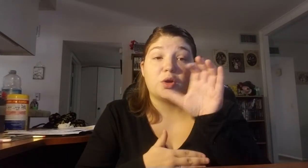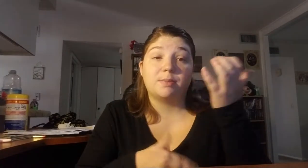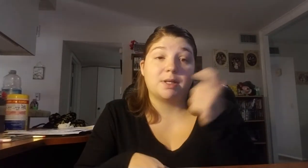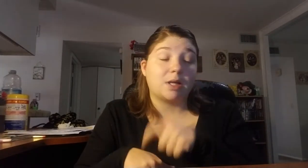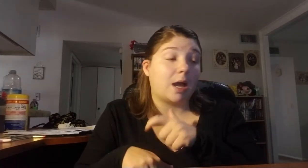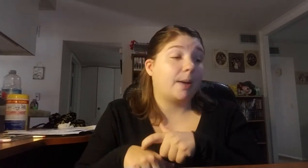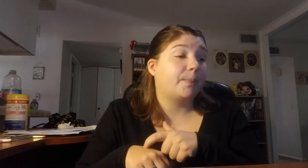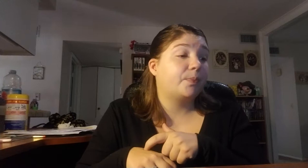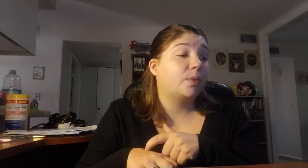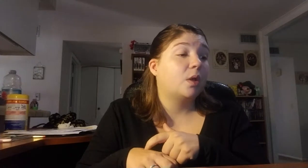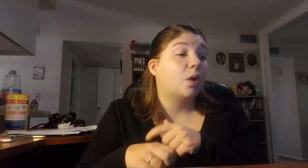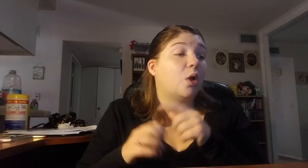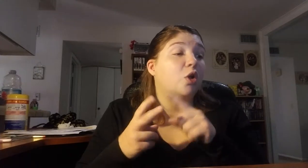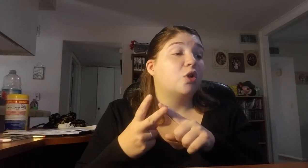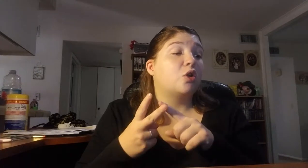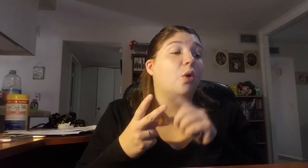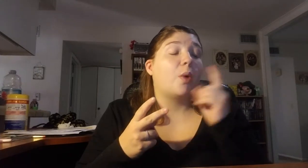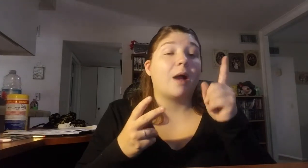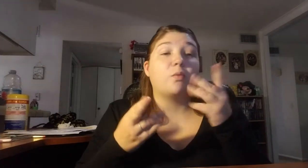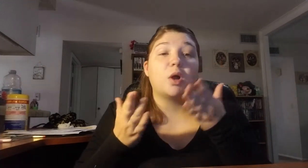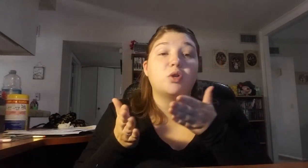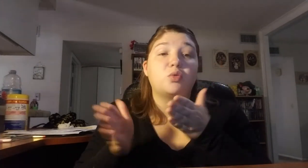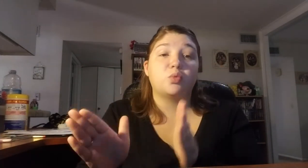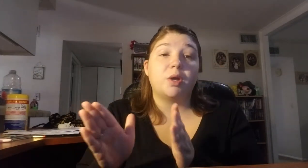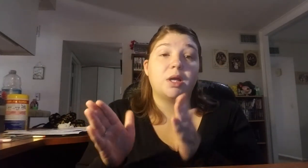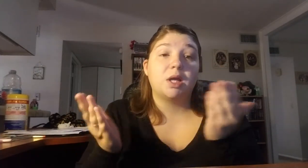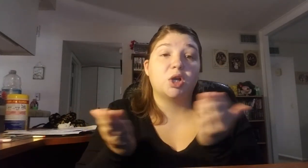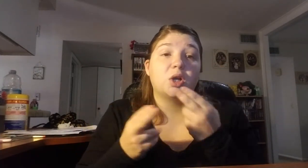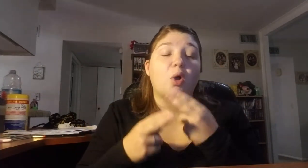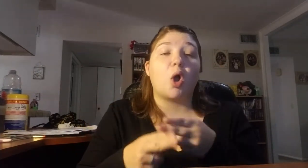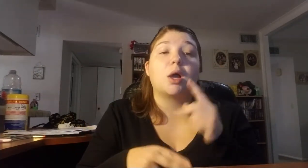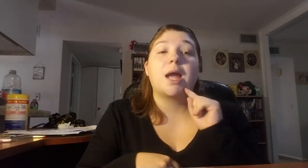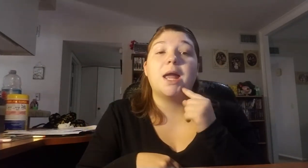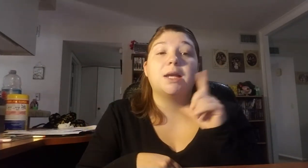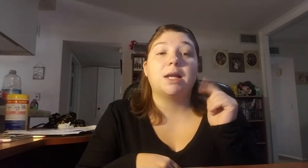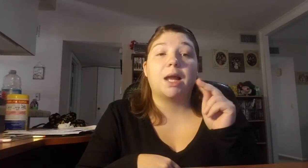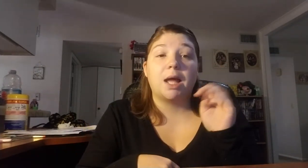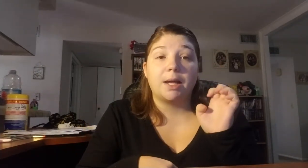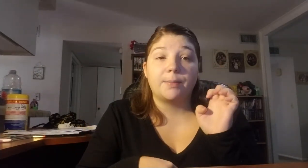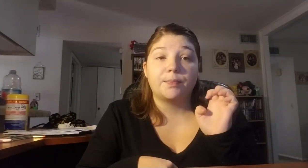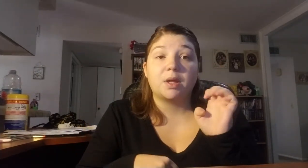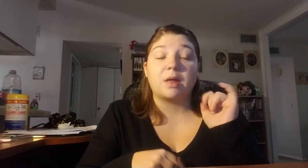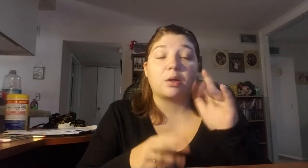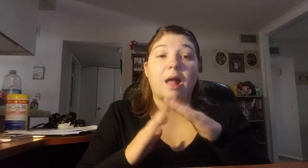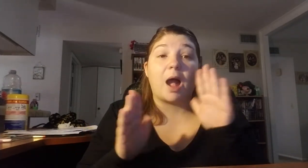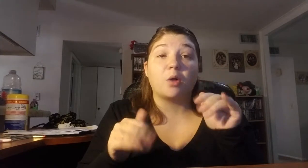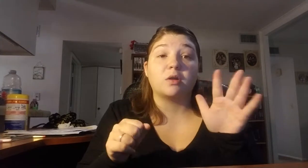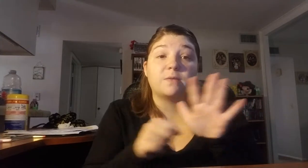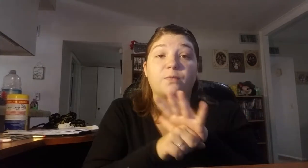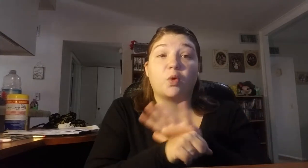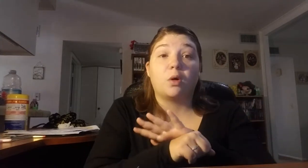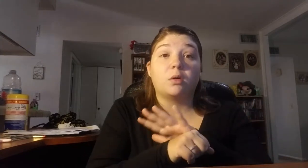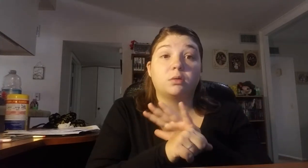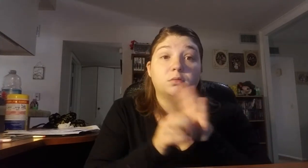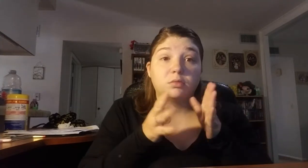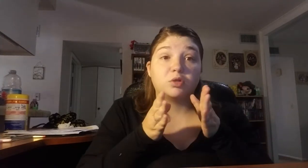Christmas time. So we have one street here called Candyland. That's the house is full. The